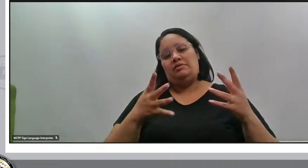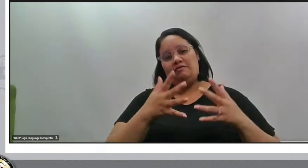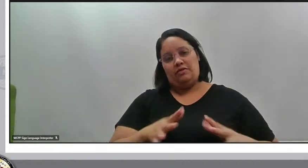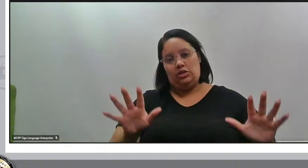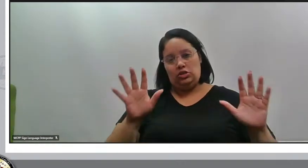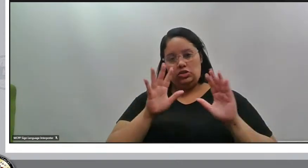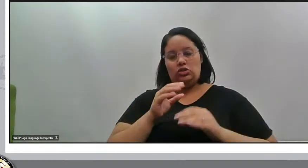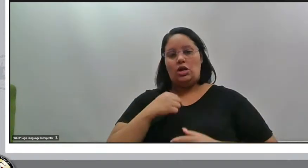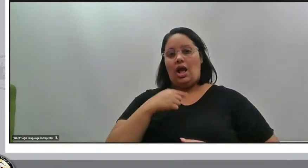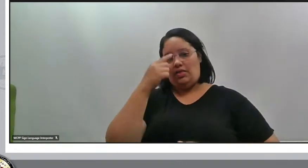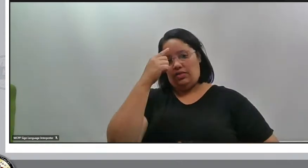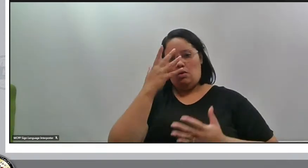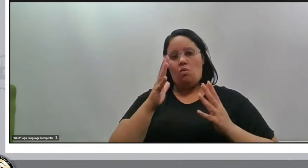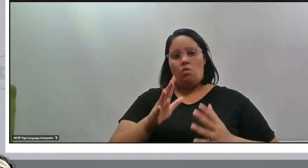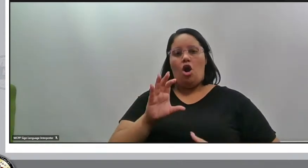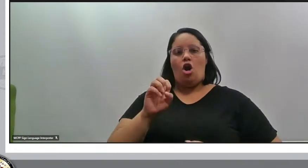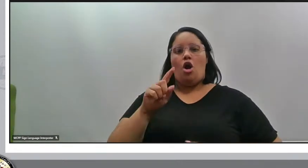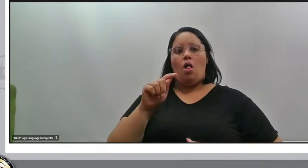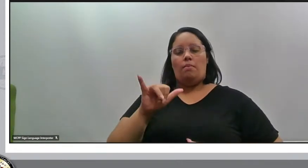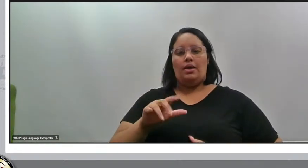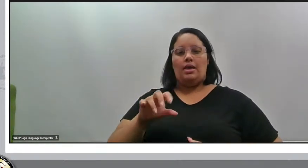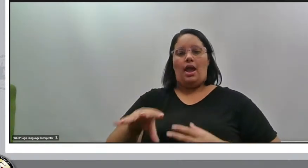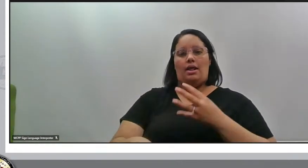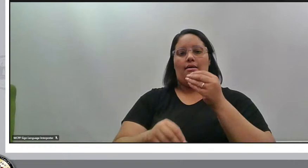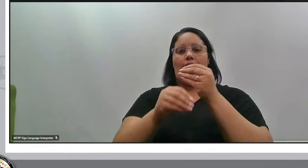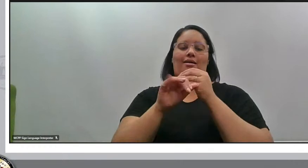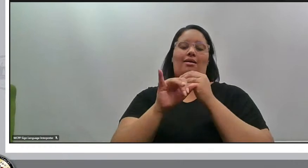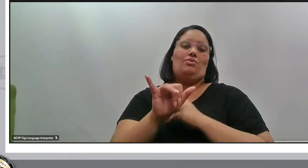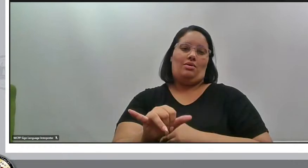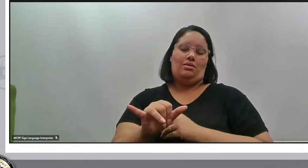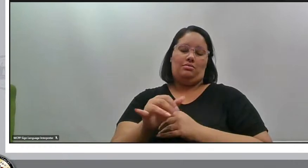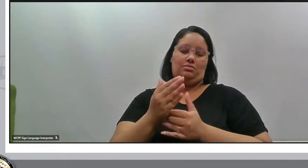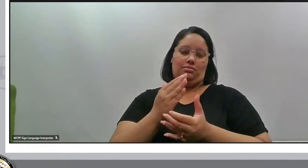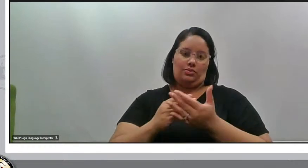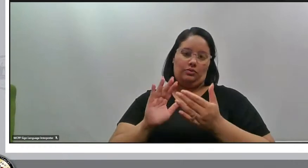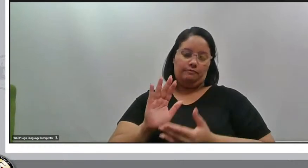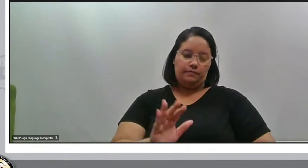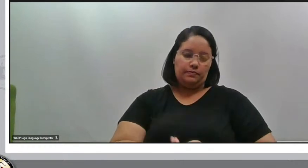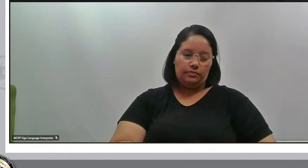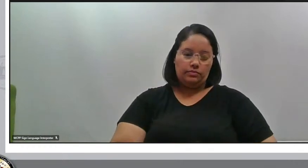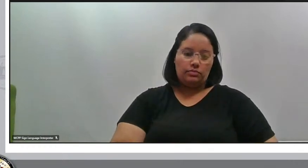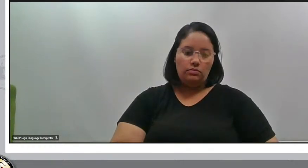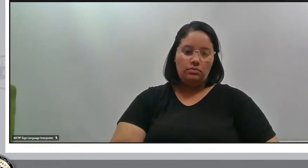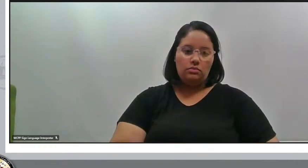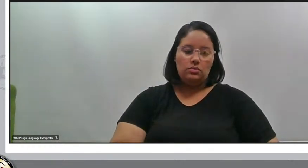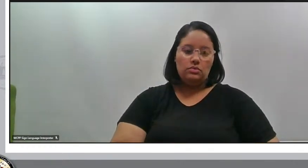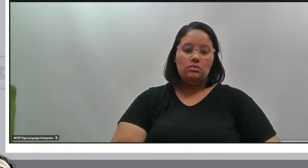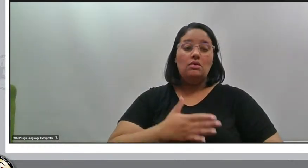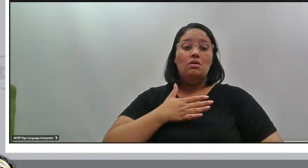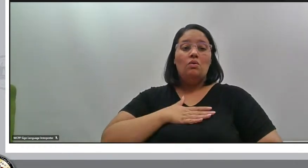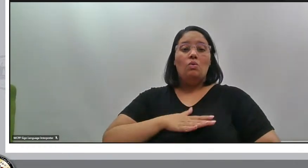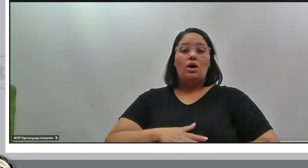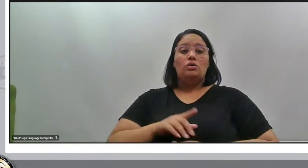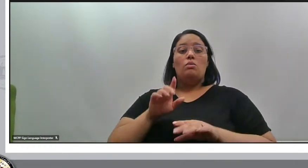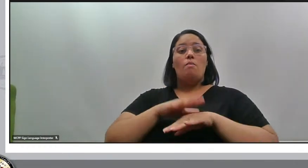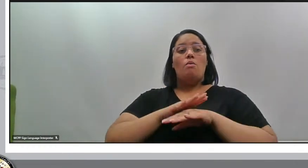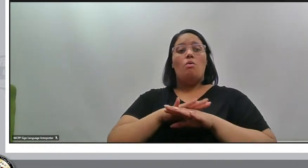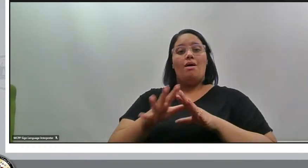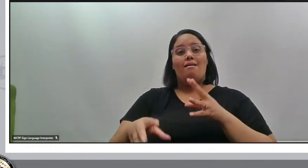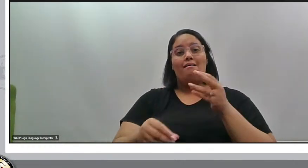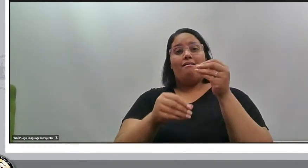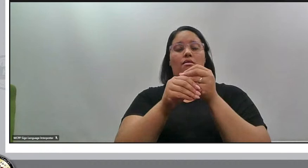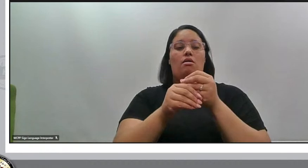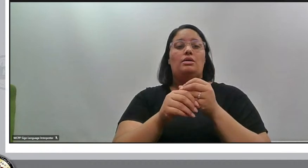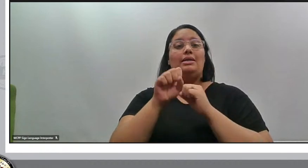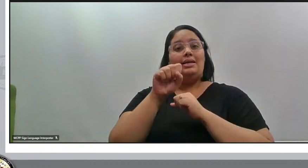think Kobe will be able to speak to some of those particular aspects. But I want to emphasize that while we are